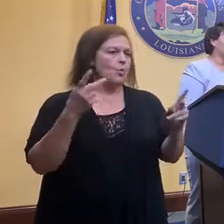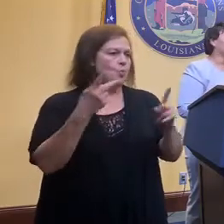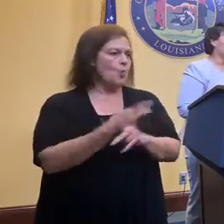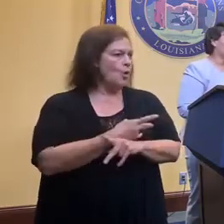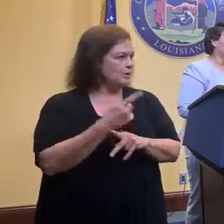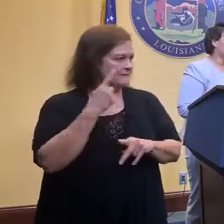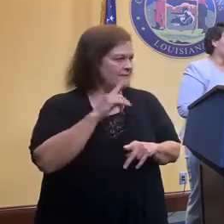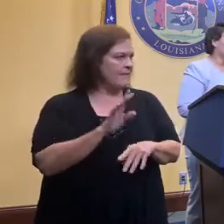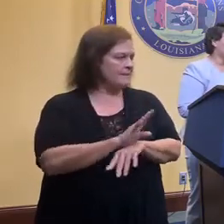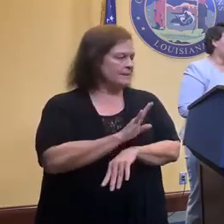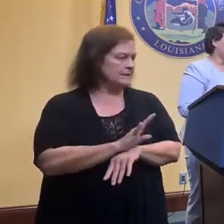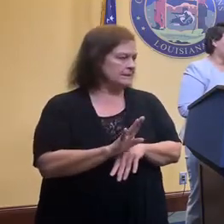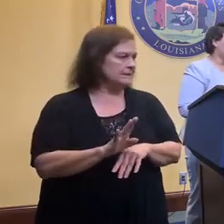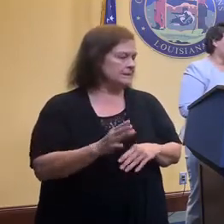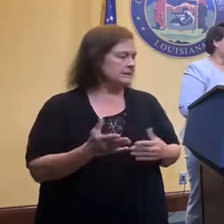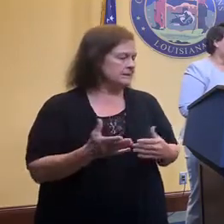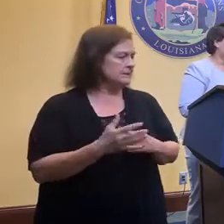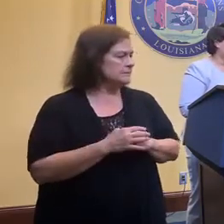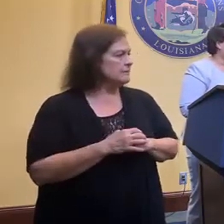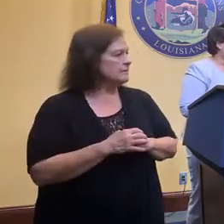our business community.